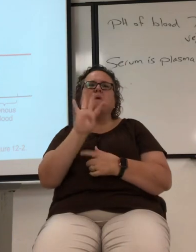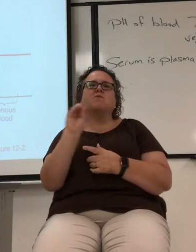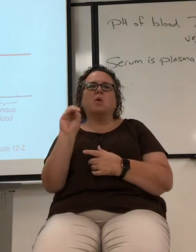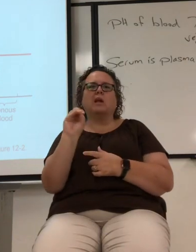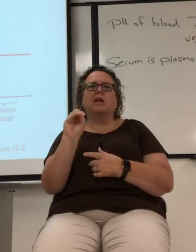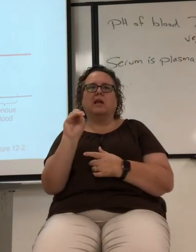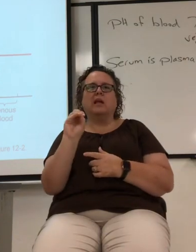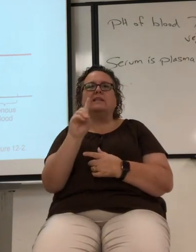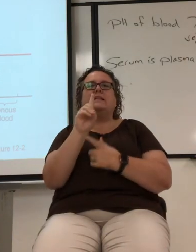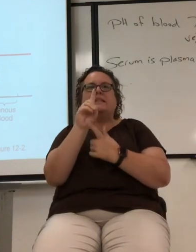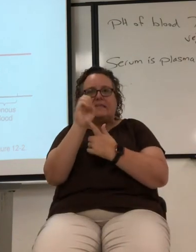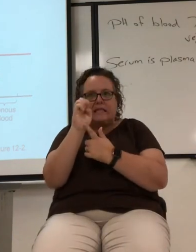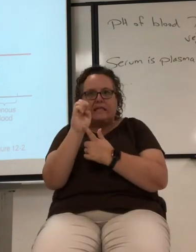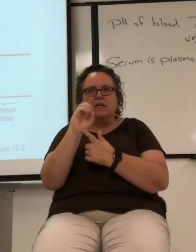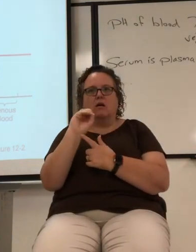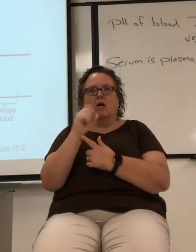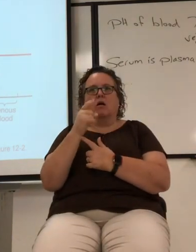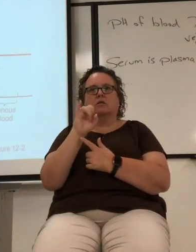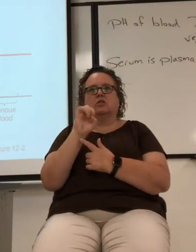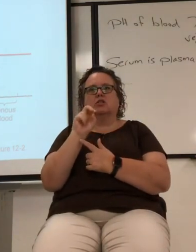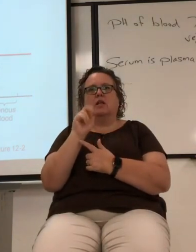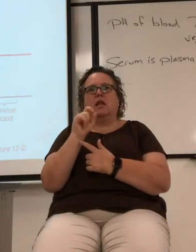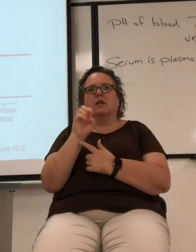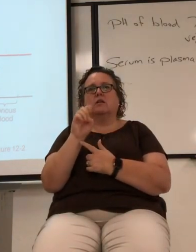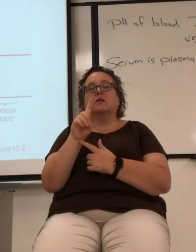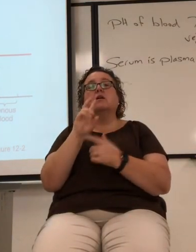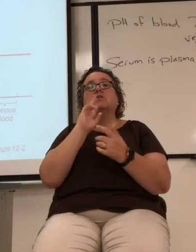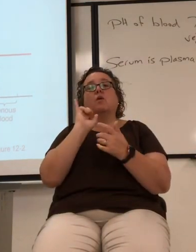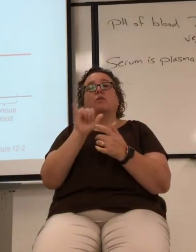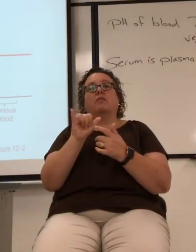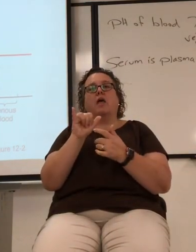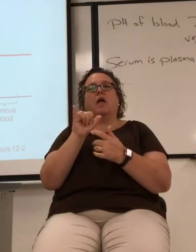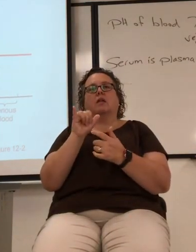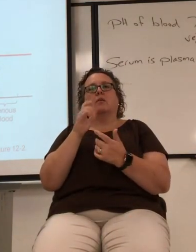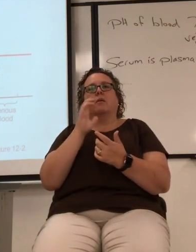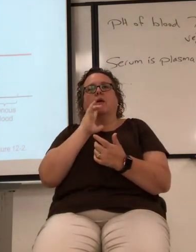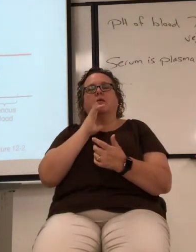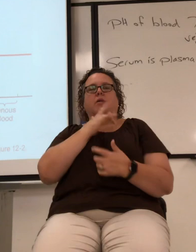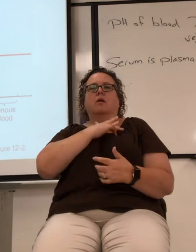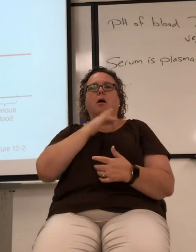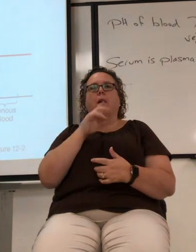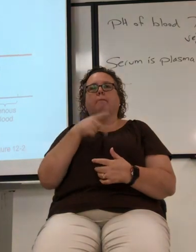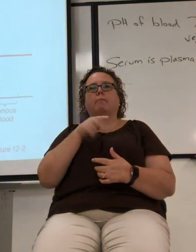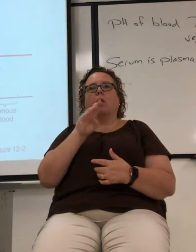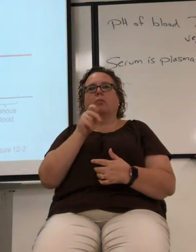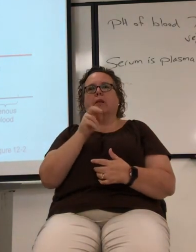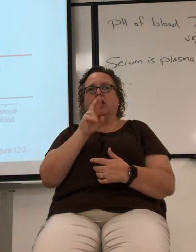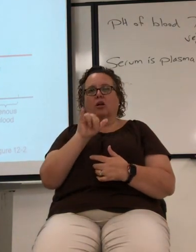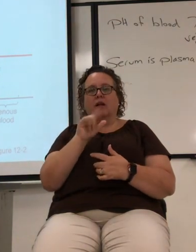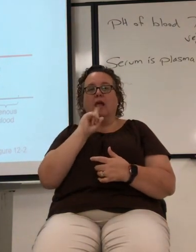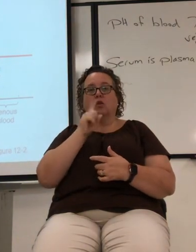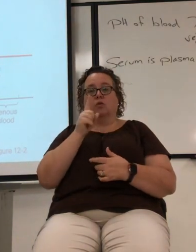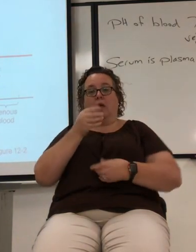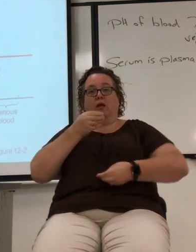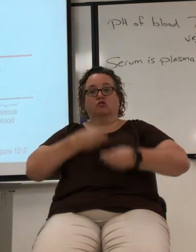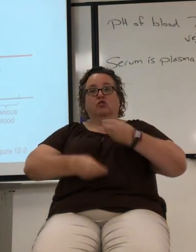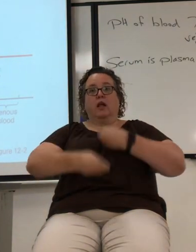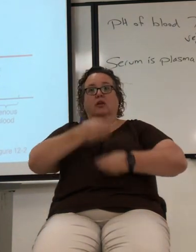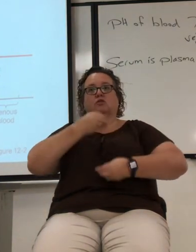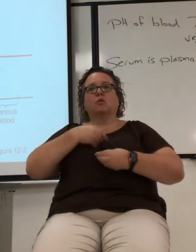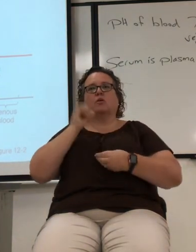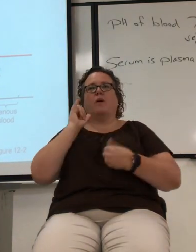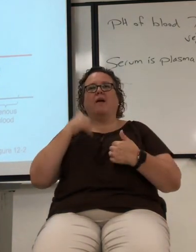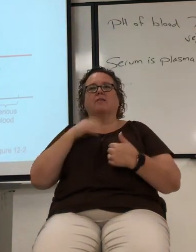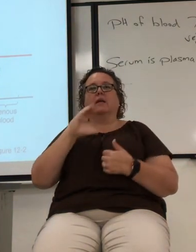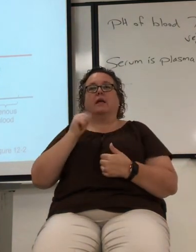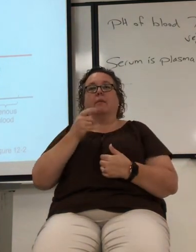close to 100 in the pulmonary circulation and the arterial blood. And then you exchange, when you have the